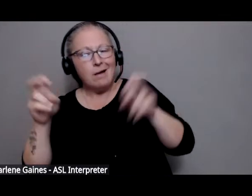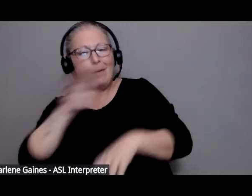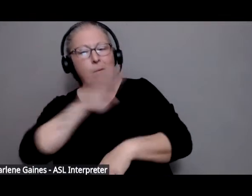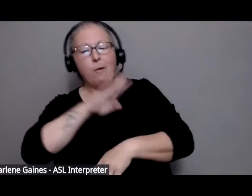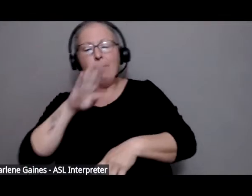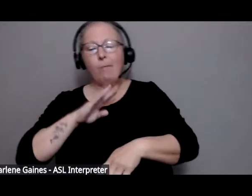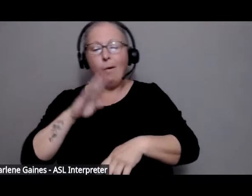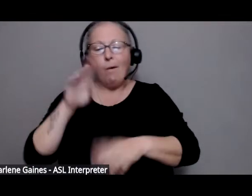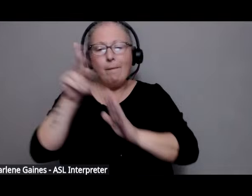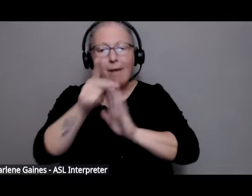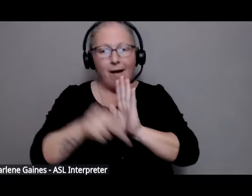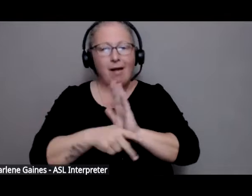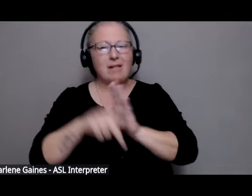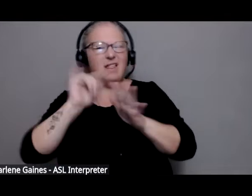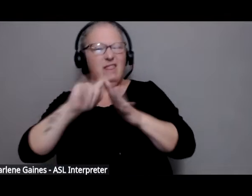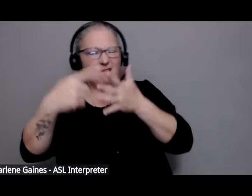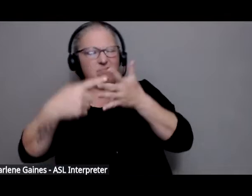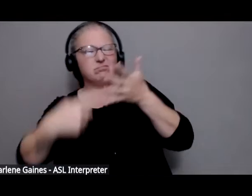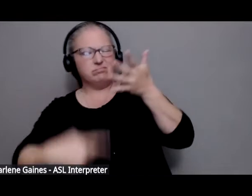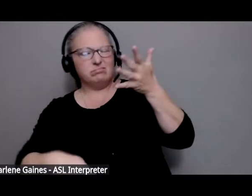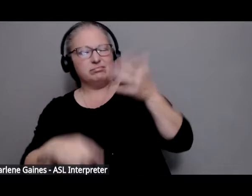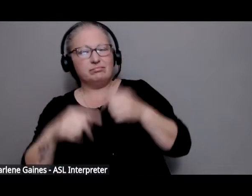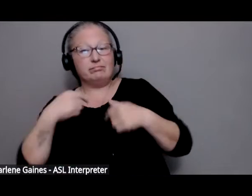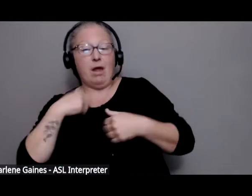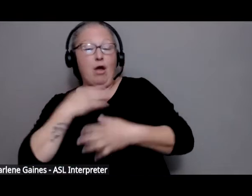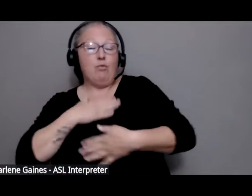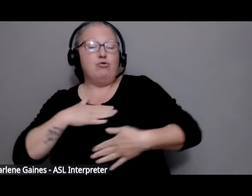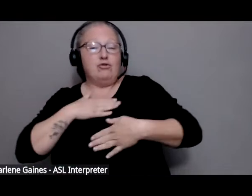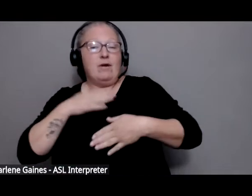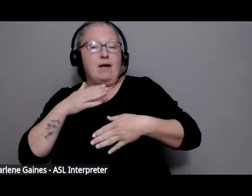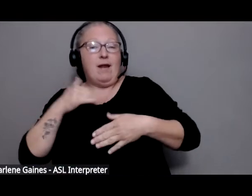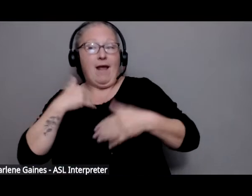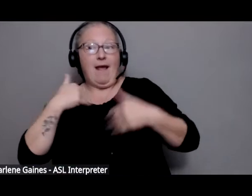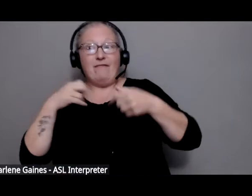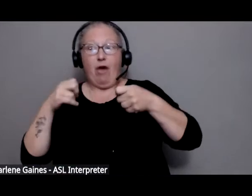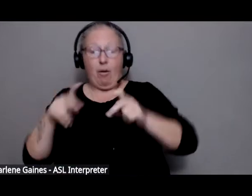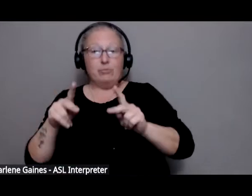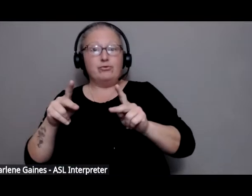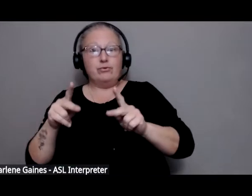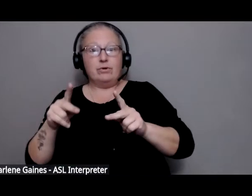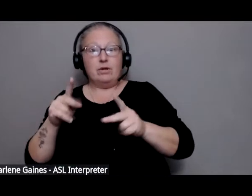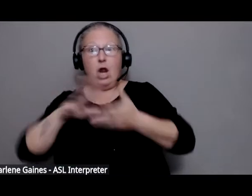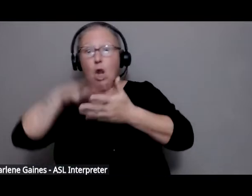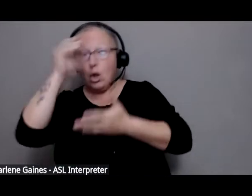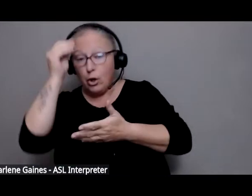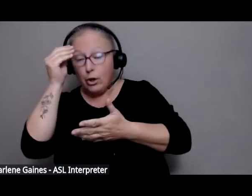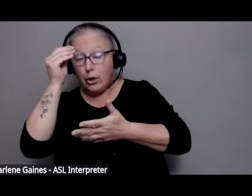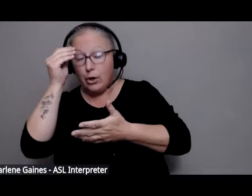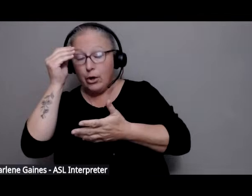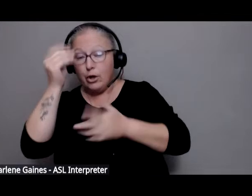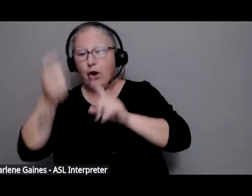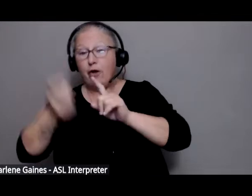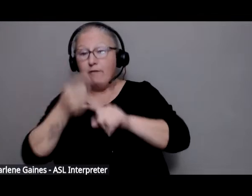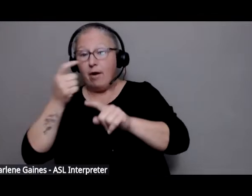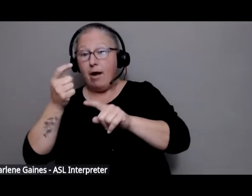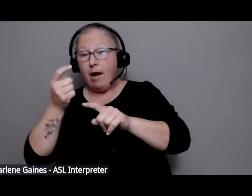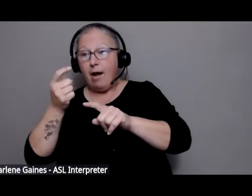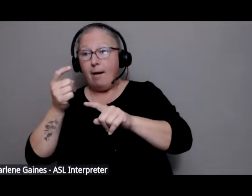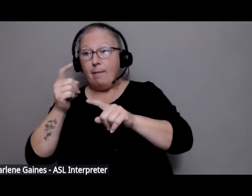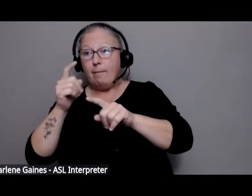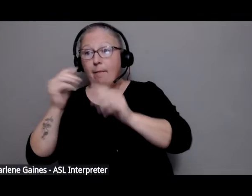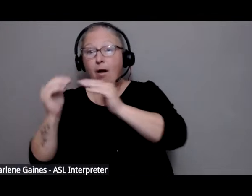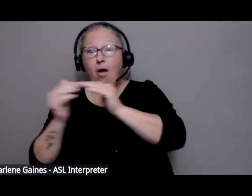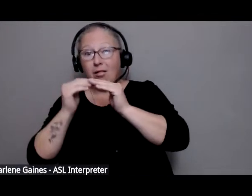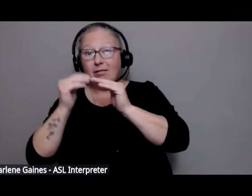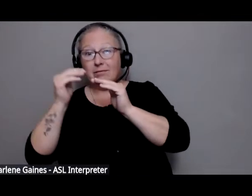policy and all those kinds of things. I appreciated the opportunity not only to learn from colleague superintendents, but